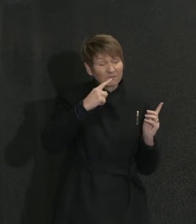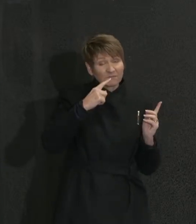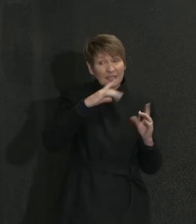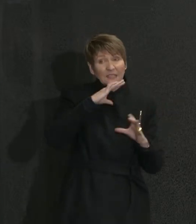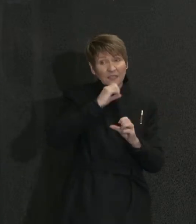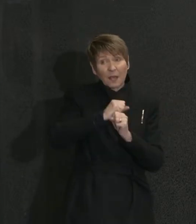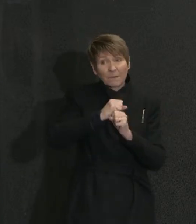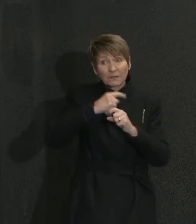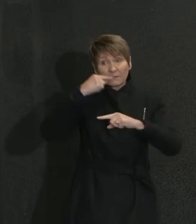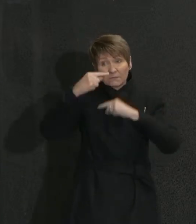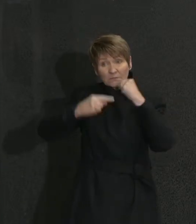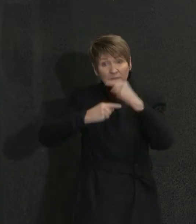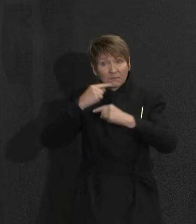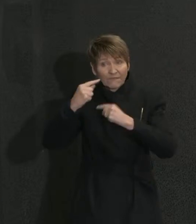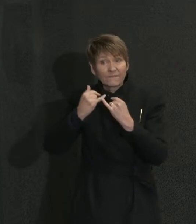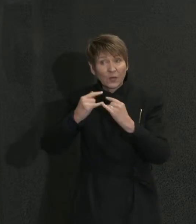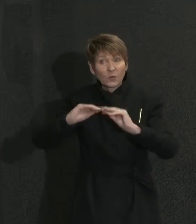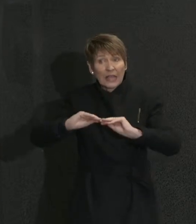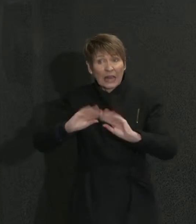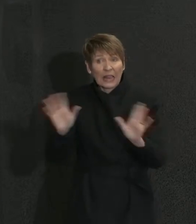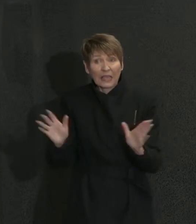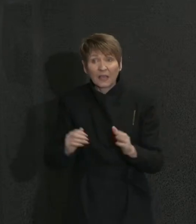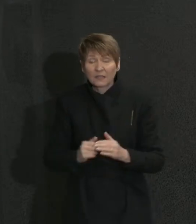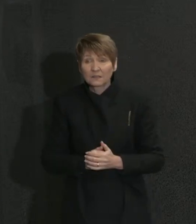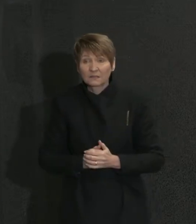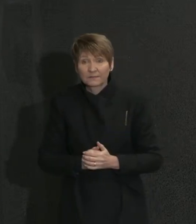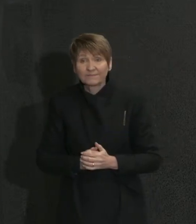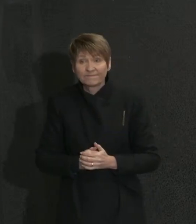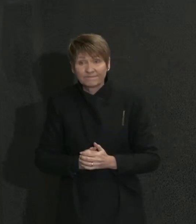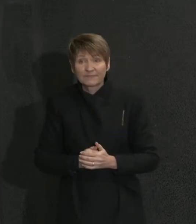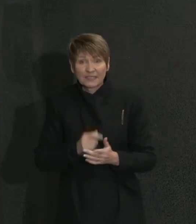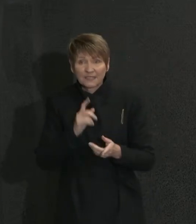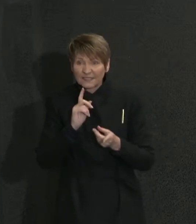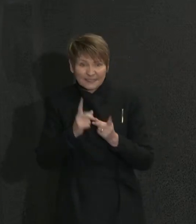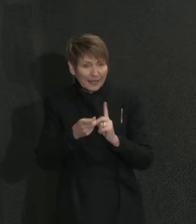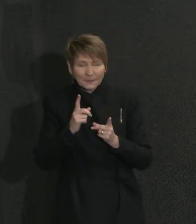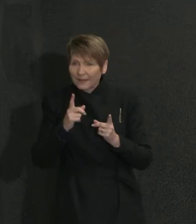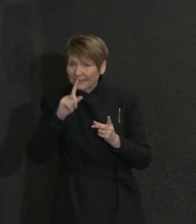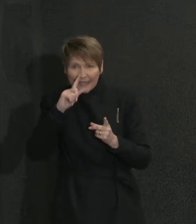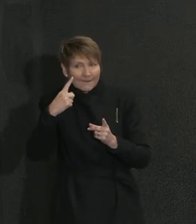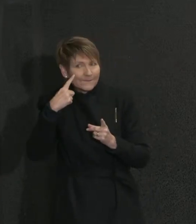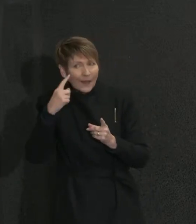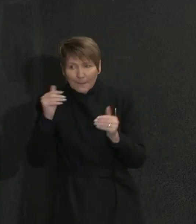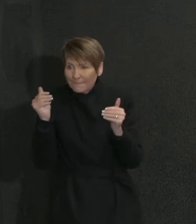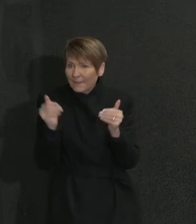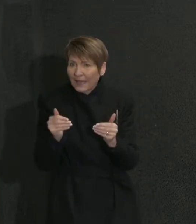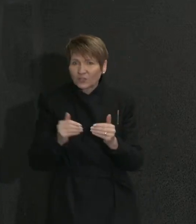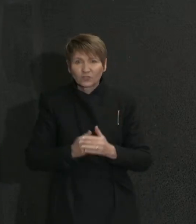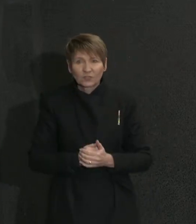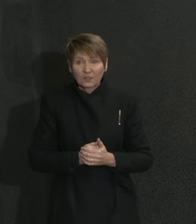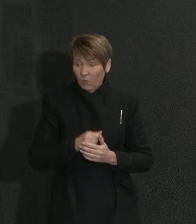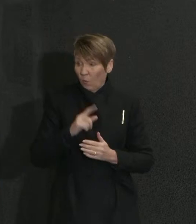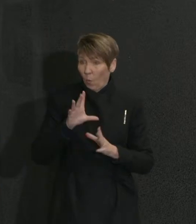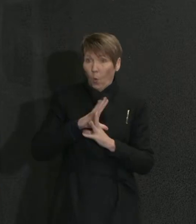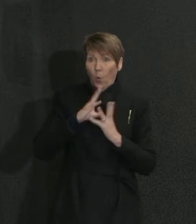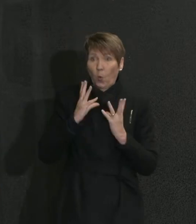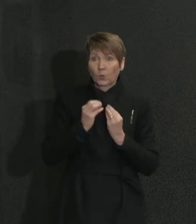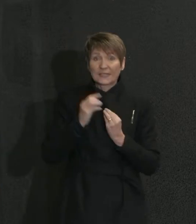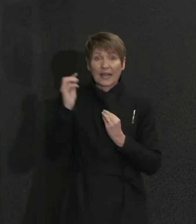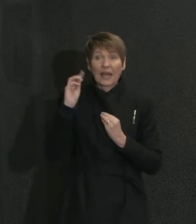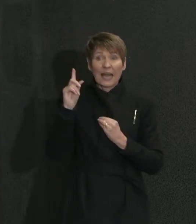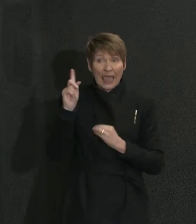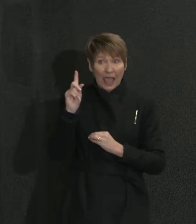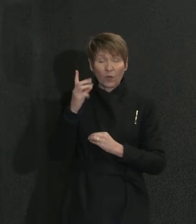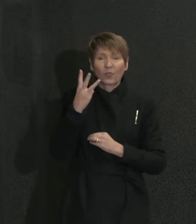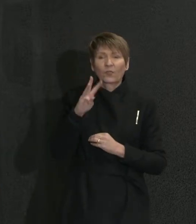different. Not every single genomic sequencing gives us as much information as we'd like to. All the 38 cases we have now on the board will all be